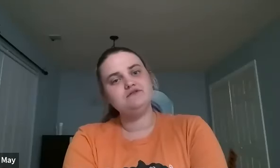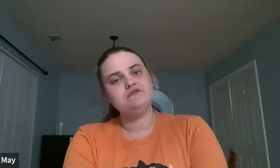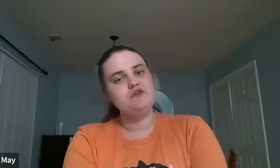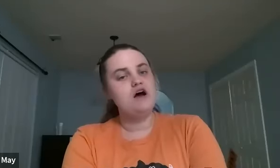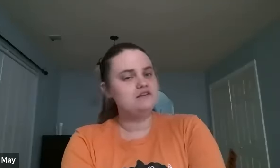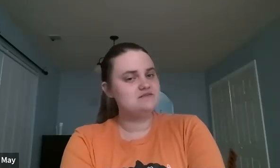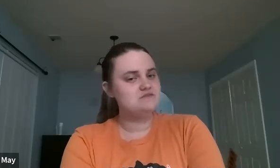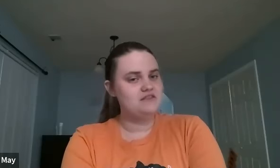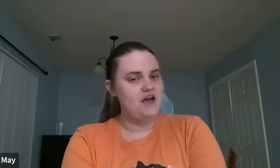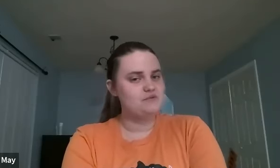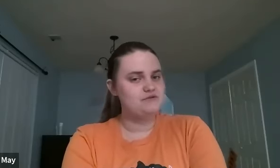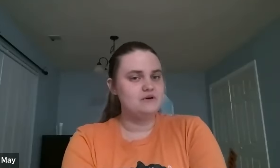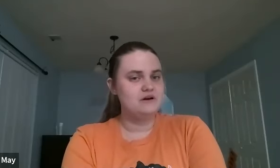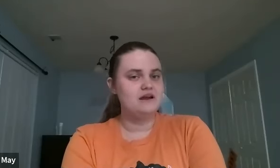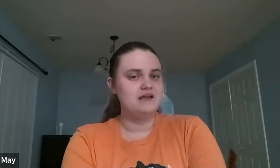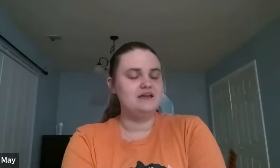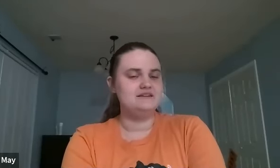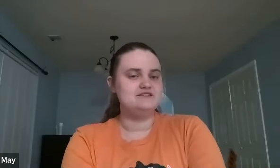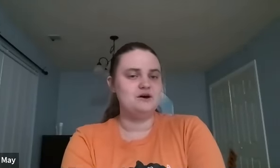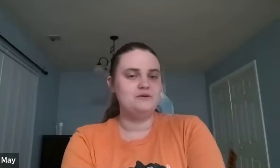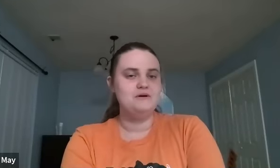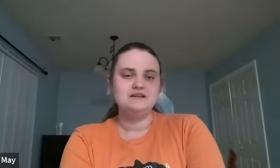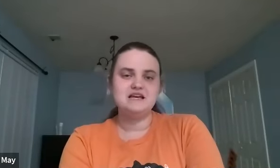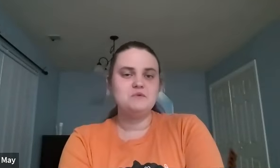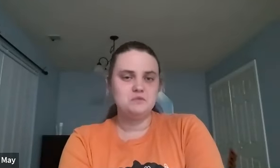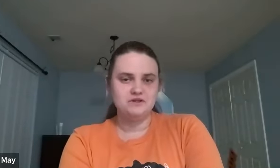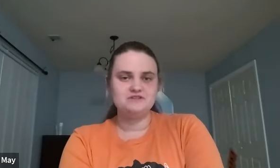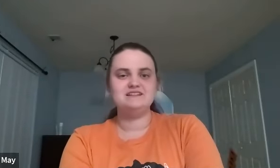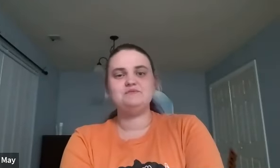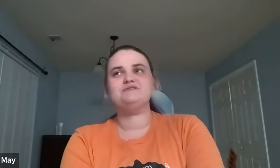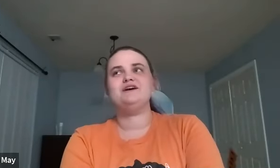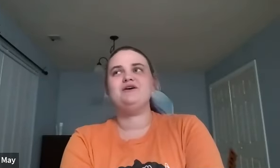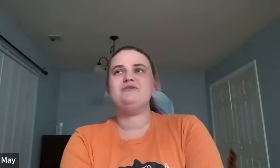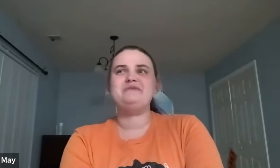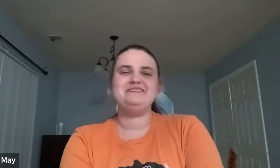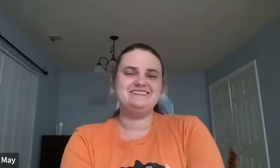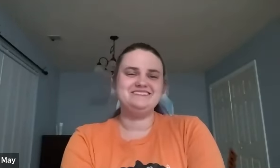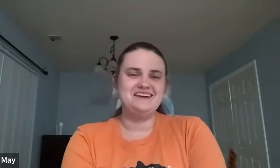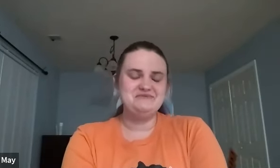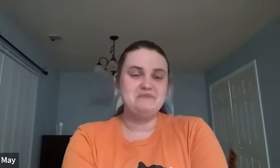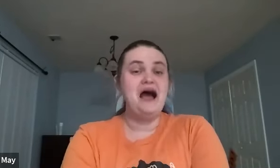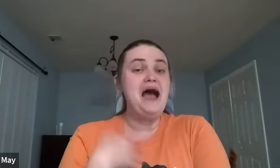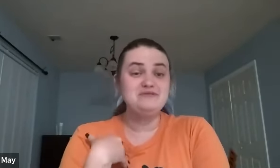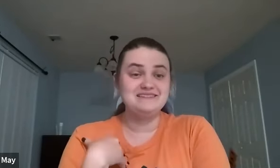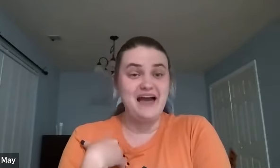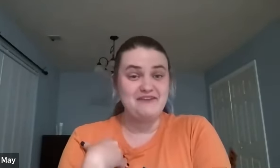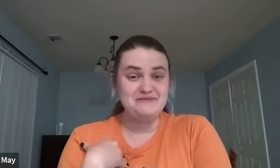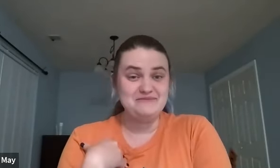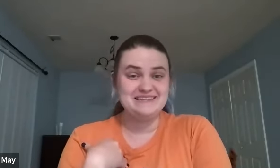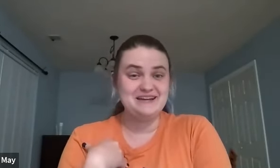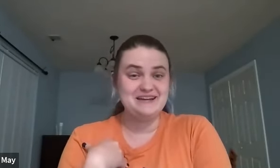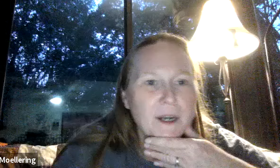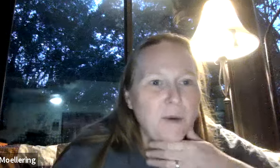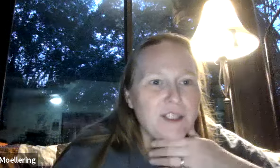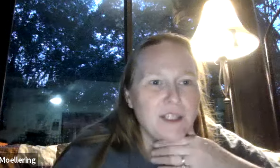never thought of something like that before. And so I remember when you sent it to me, I was like, oh my goodness, I was laughing. Like one of the questions